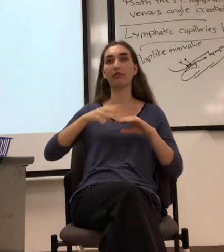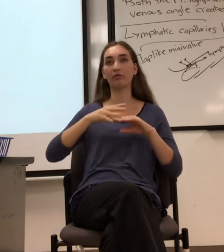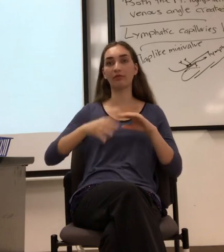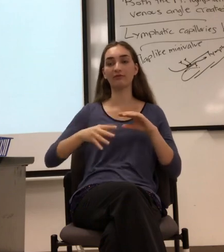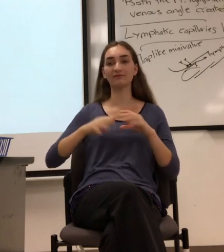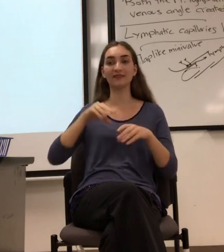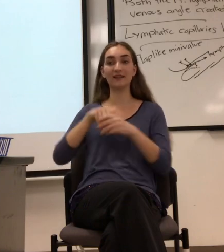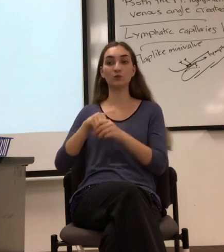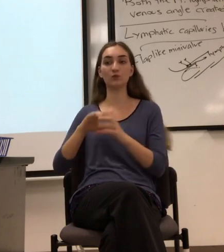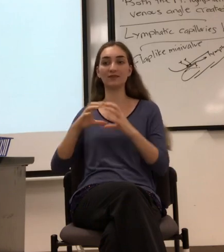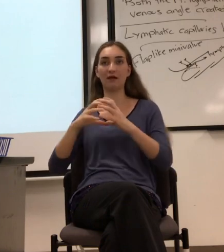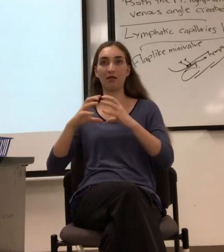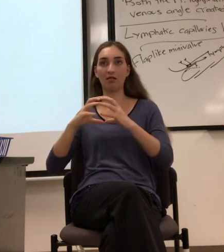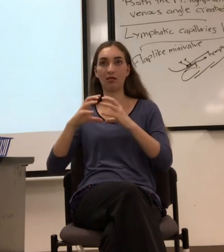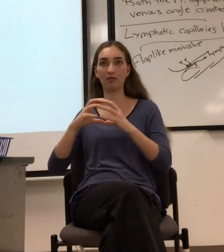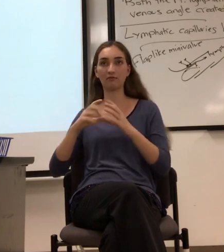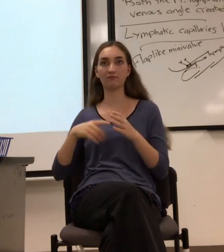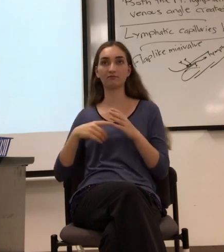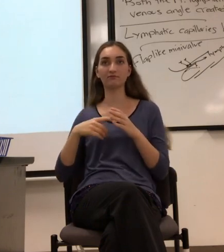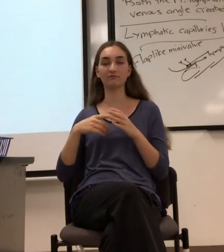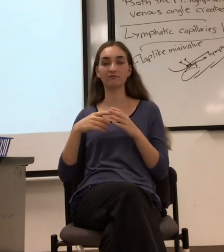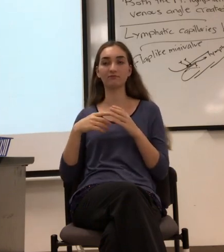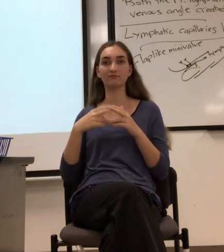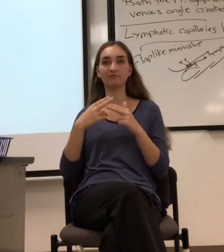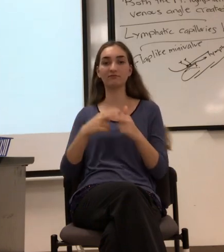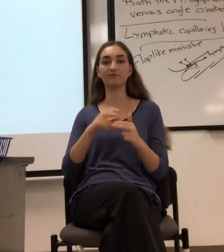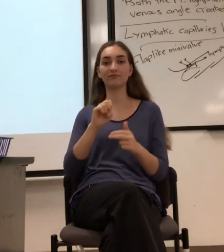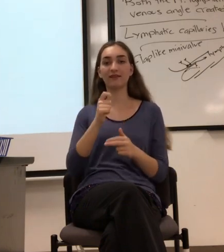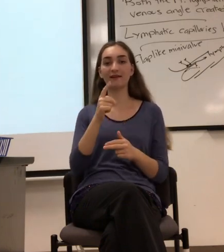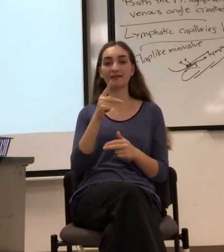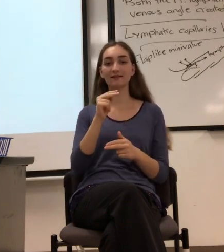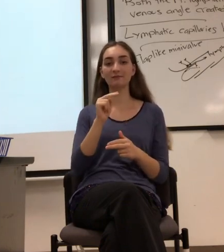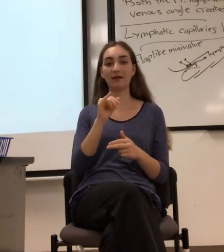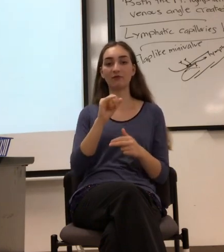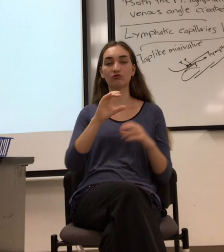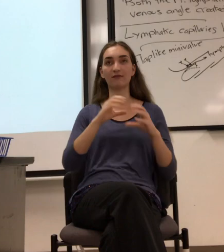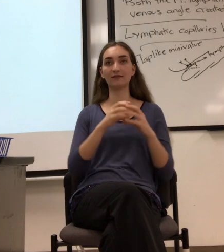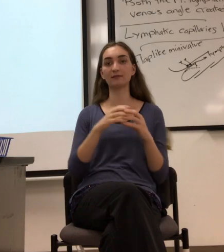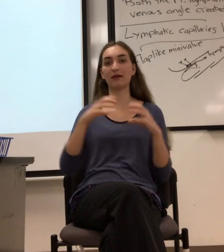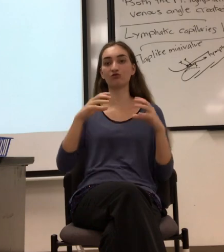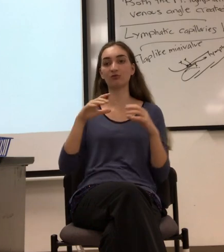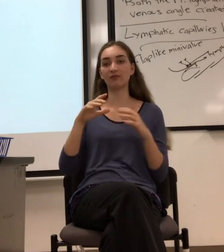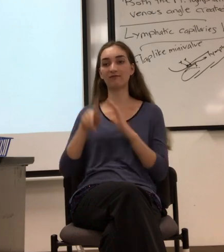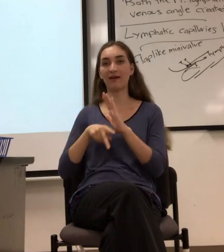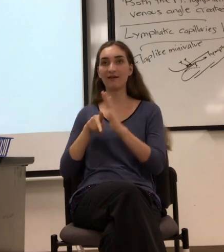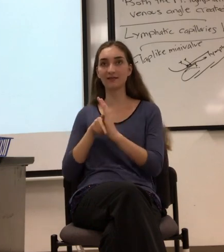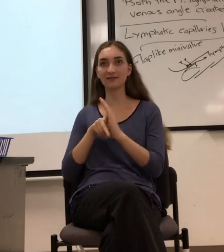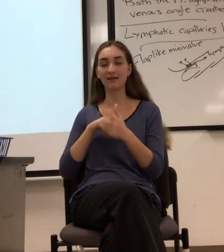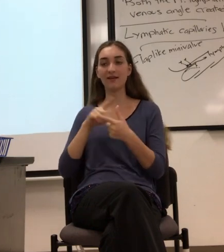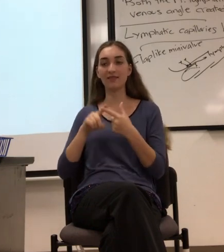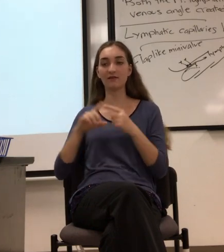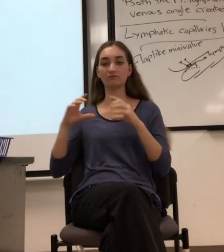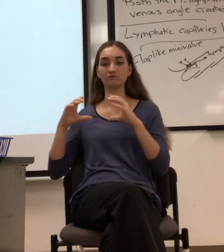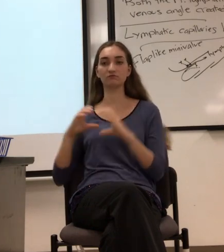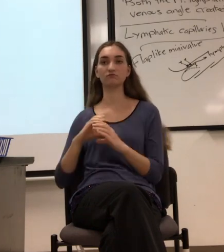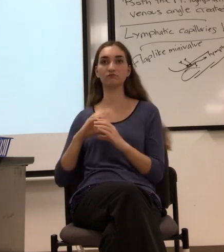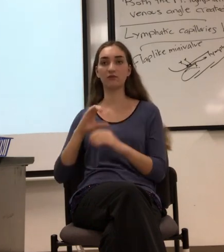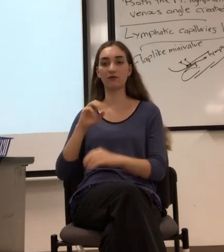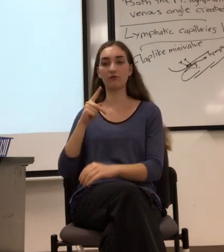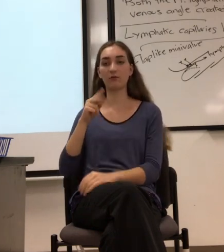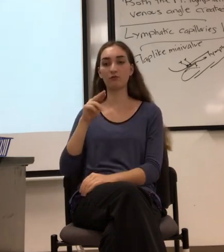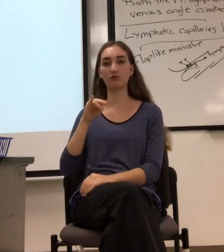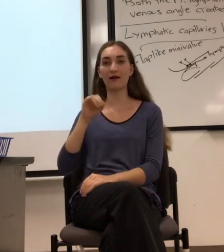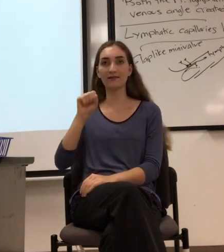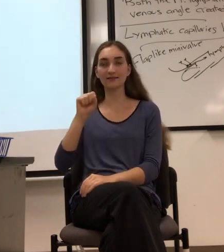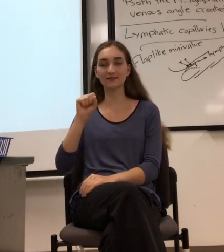the expansion phase. Then you compress, and that pushes it forward. When you compress,